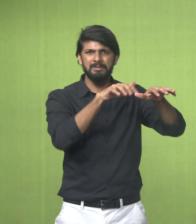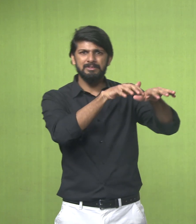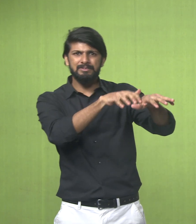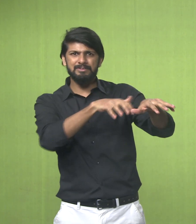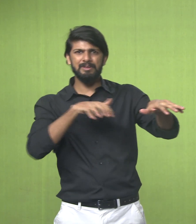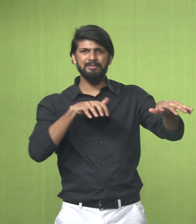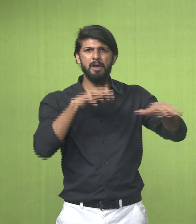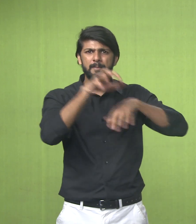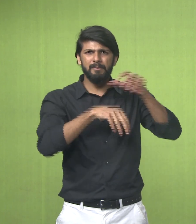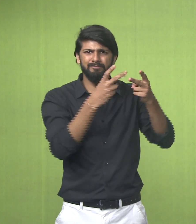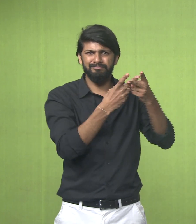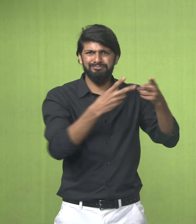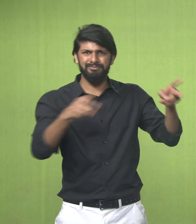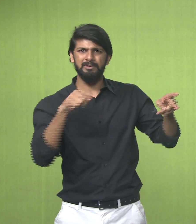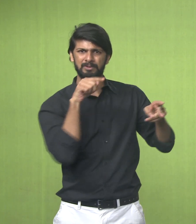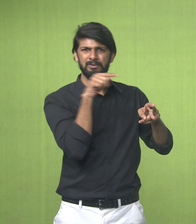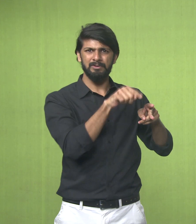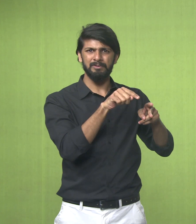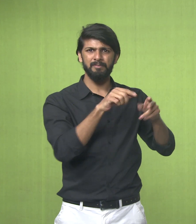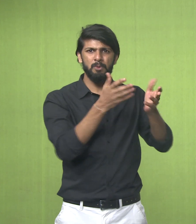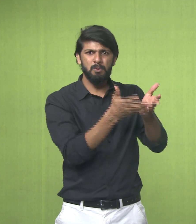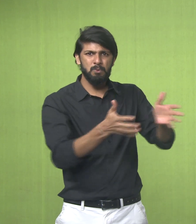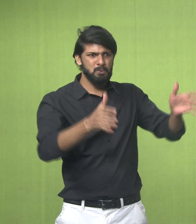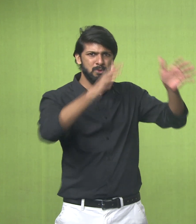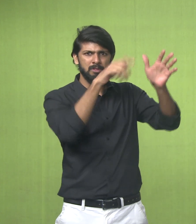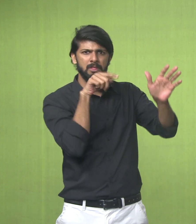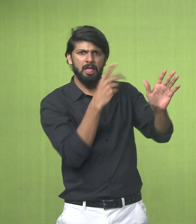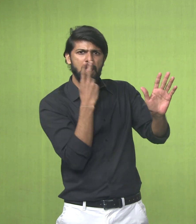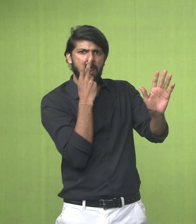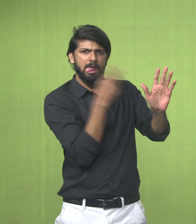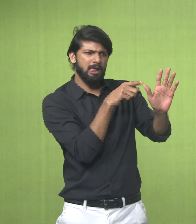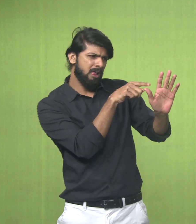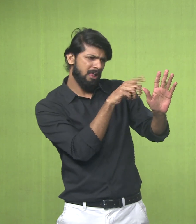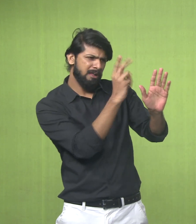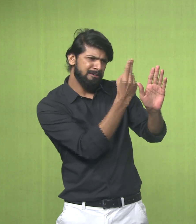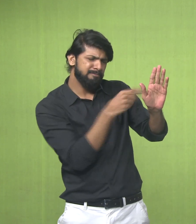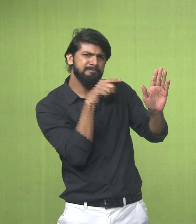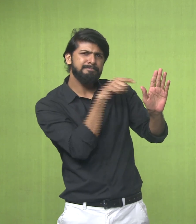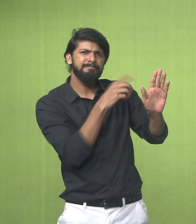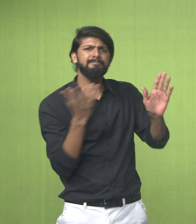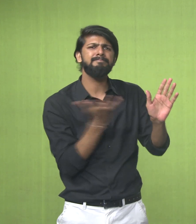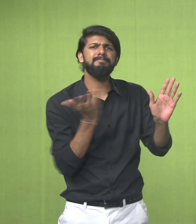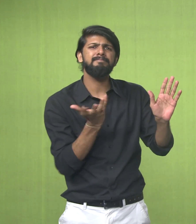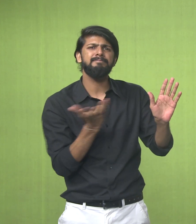Next question. What animals are depicted on the jars and pots?